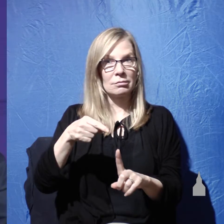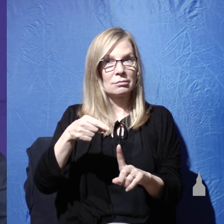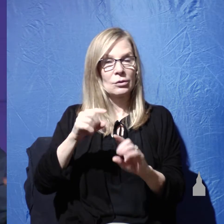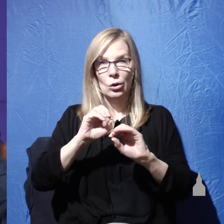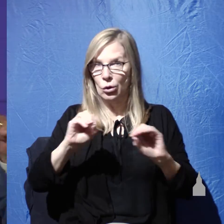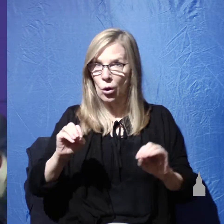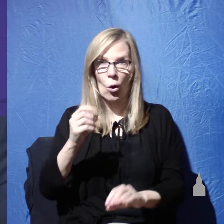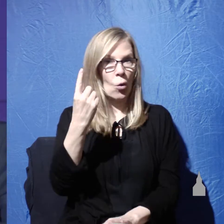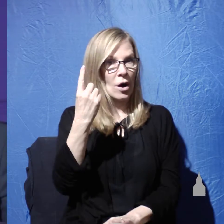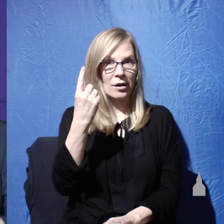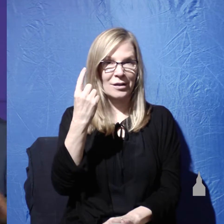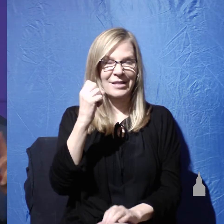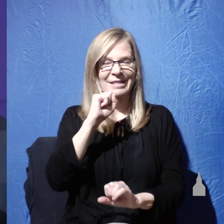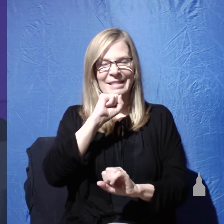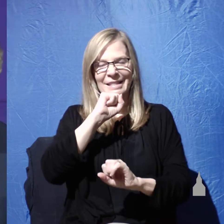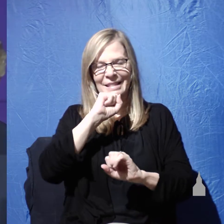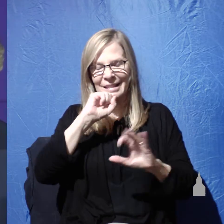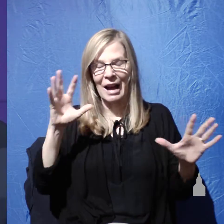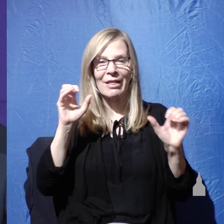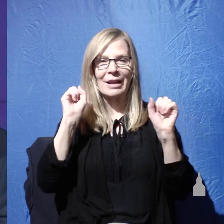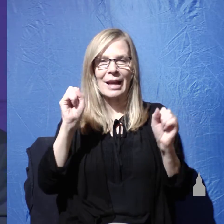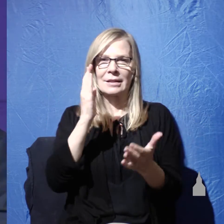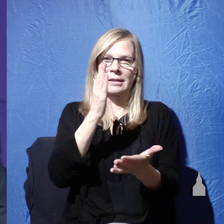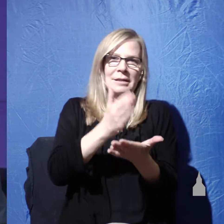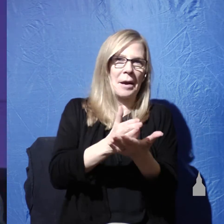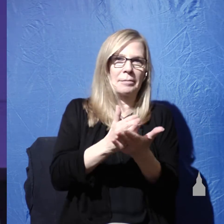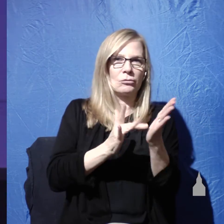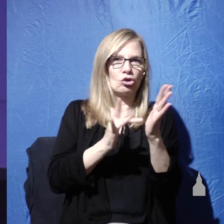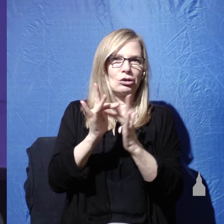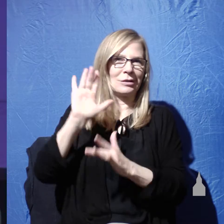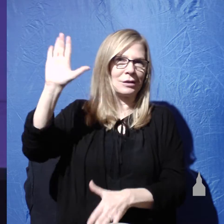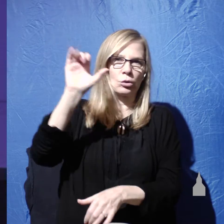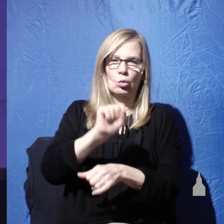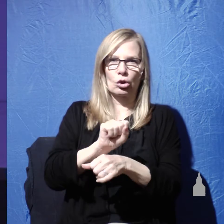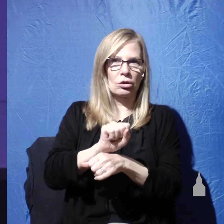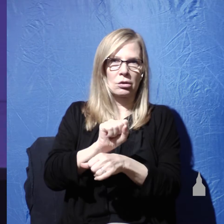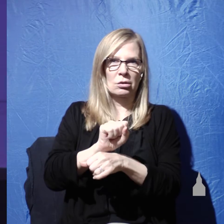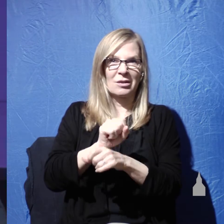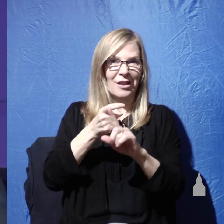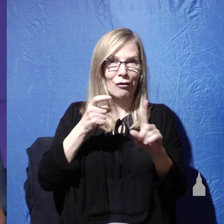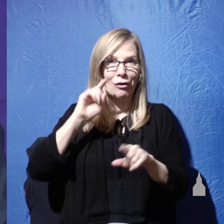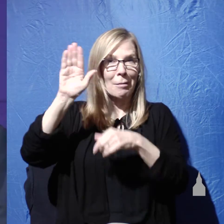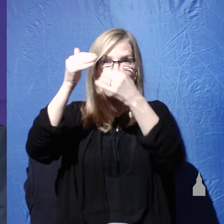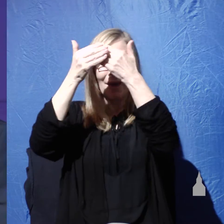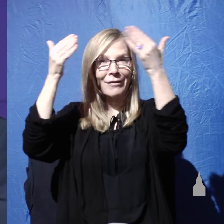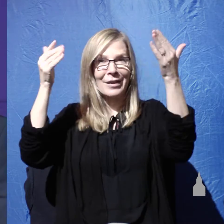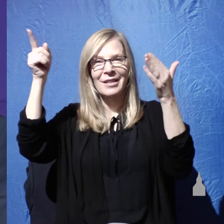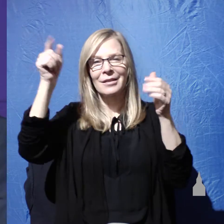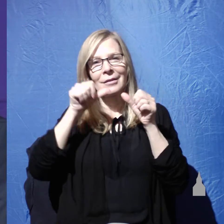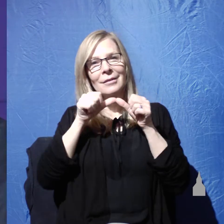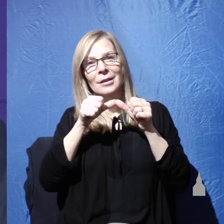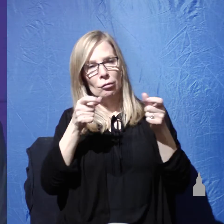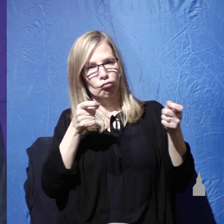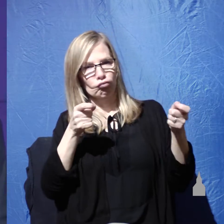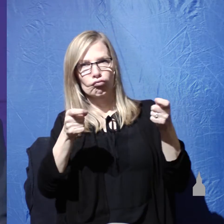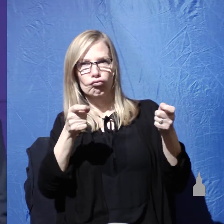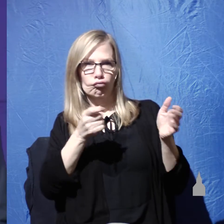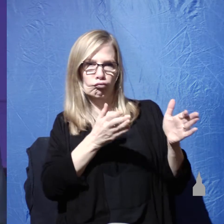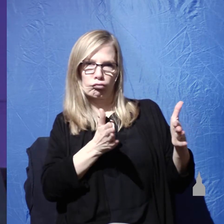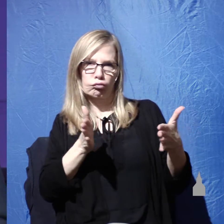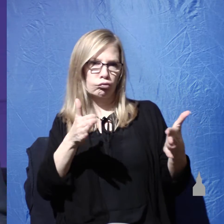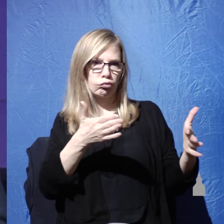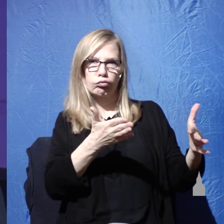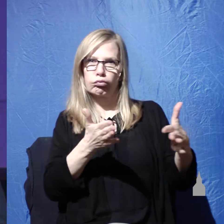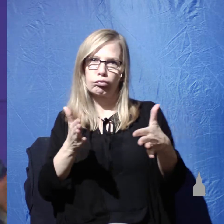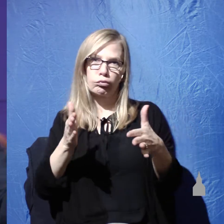one and nothing can thwart the work of Jesus Christ, because from heaven he continues to work and